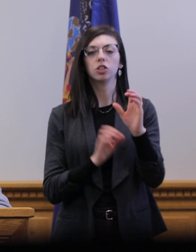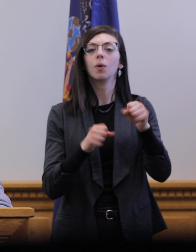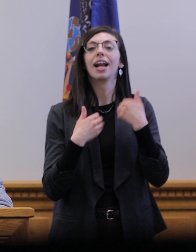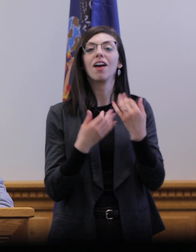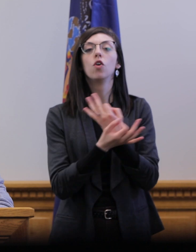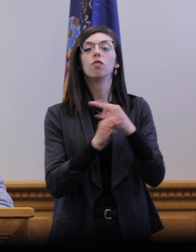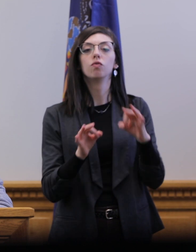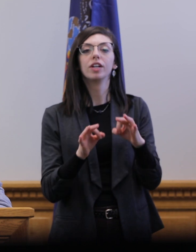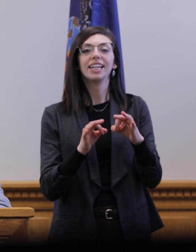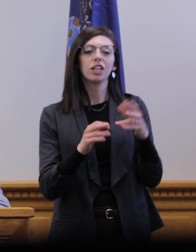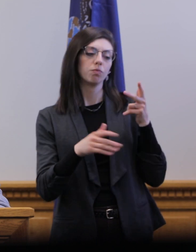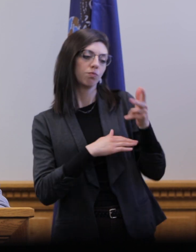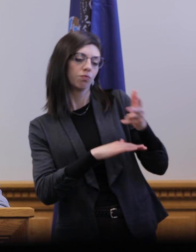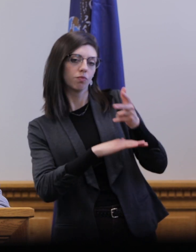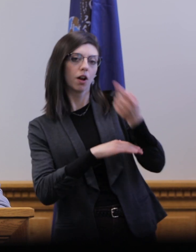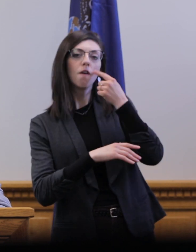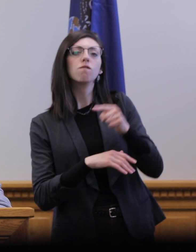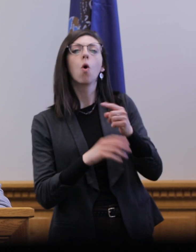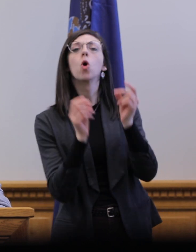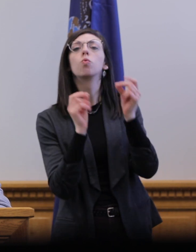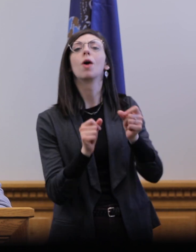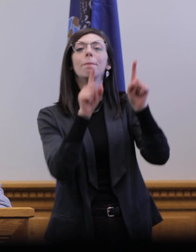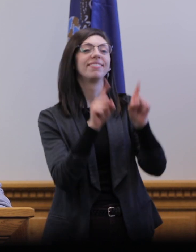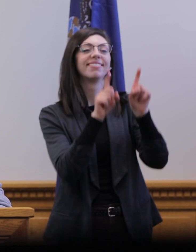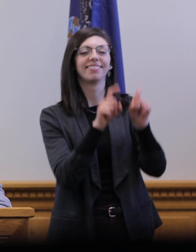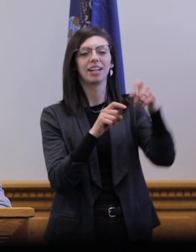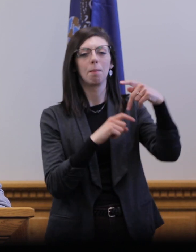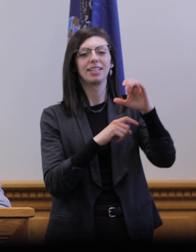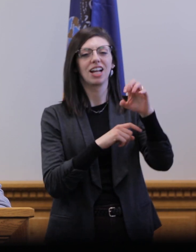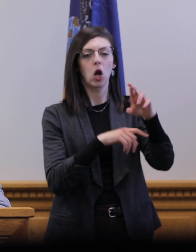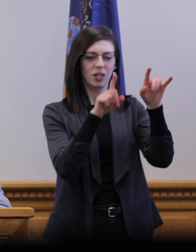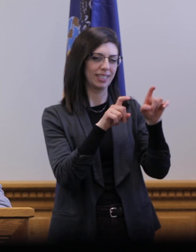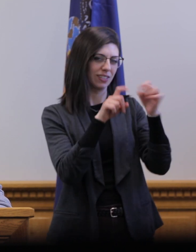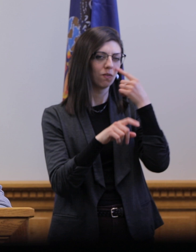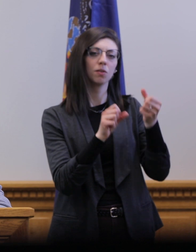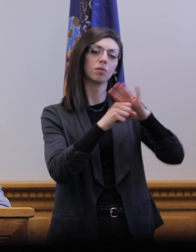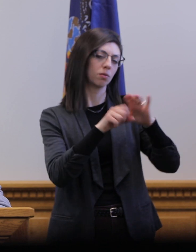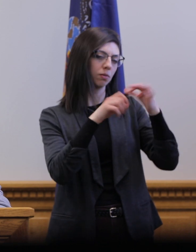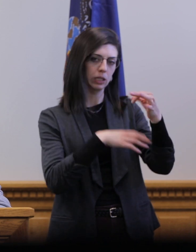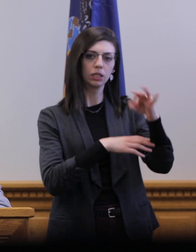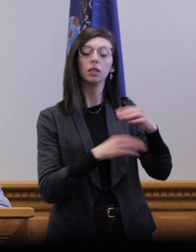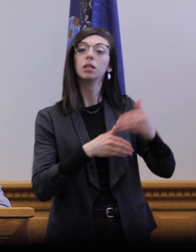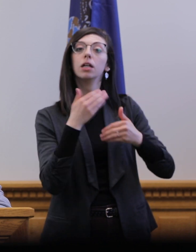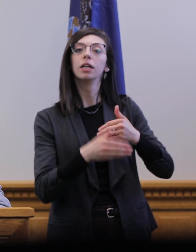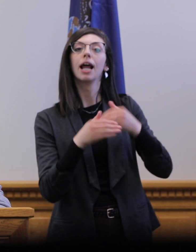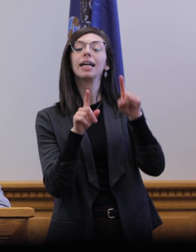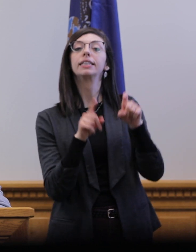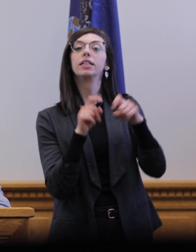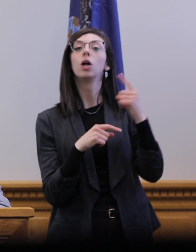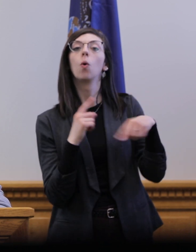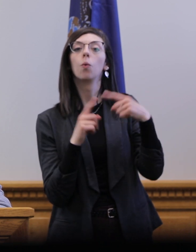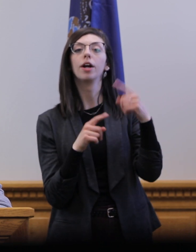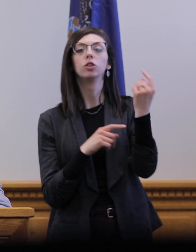drive-through clinics for rapid PCR COVID-19 testing. The next testing will be on Tuesday,